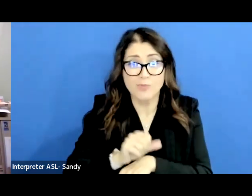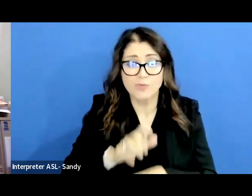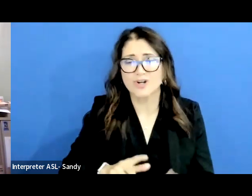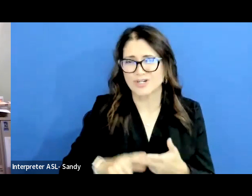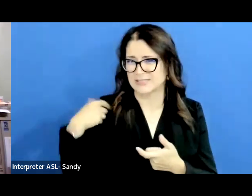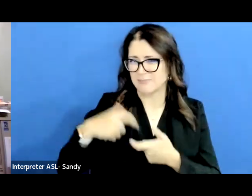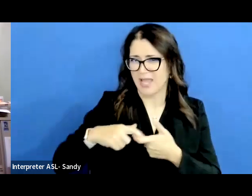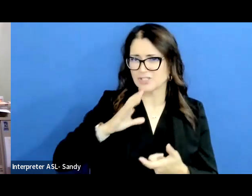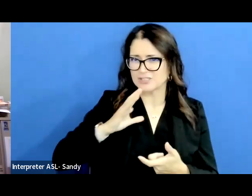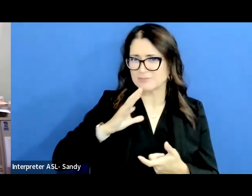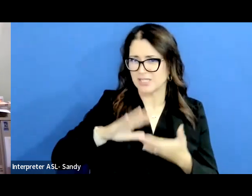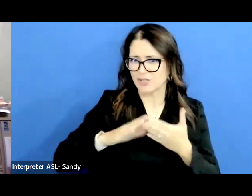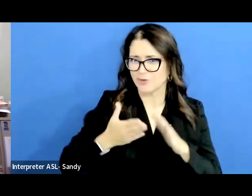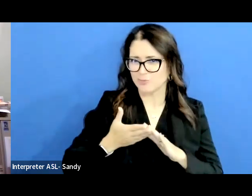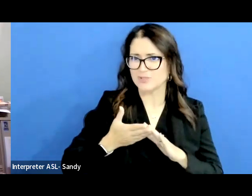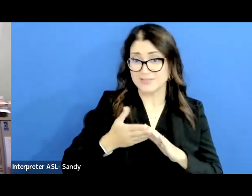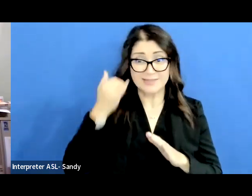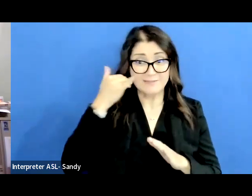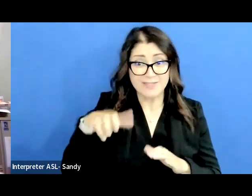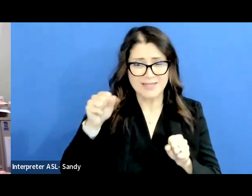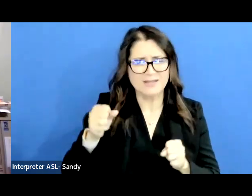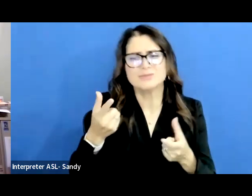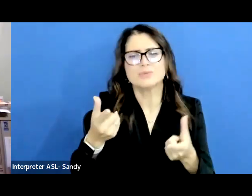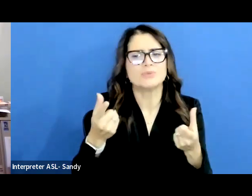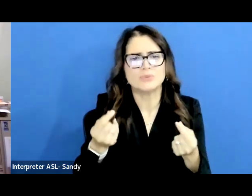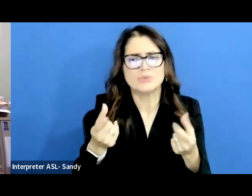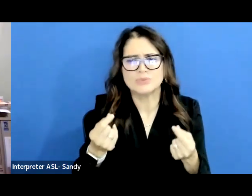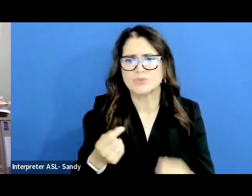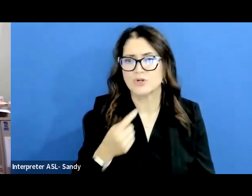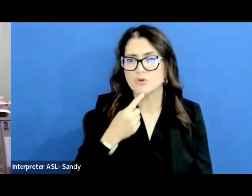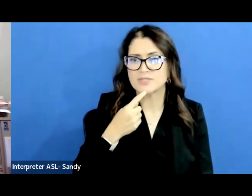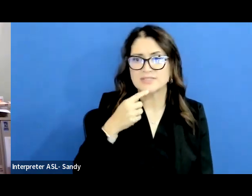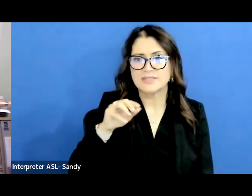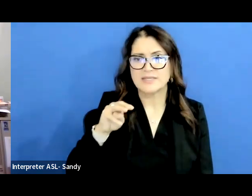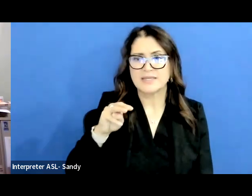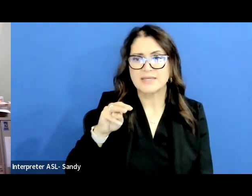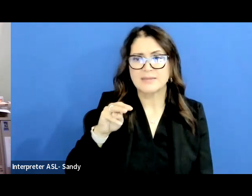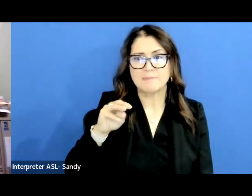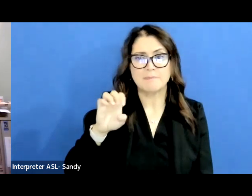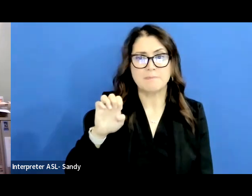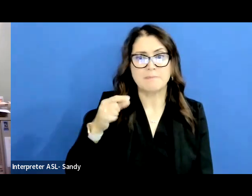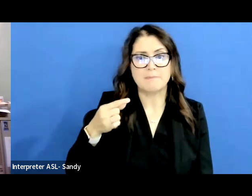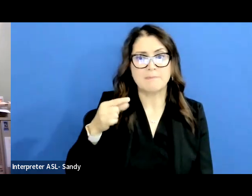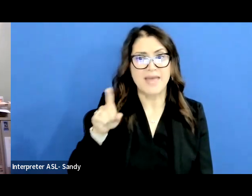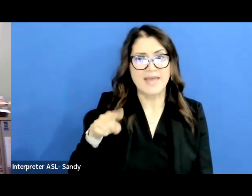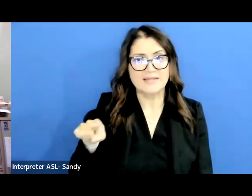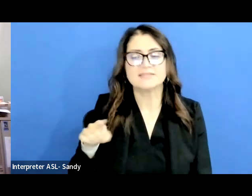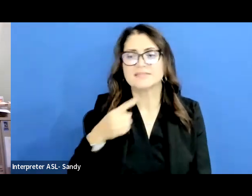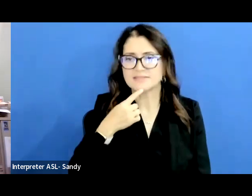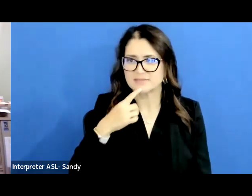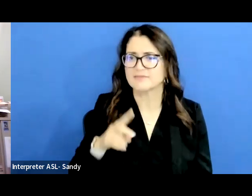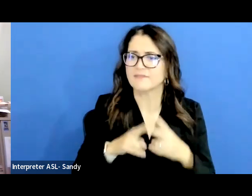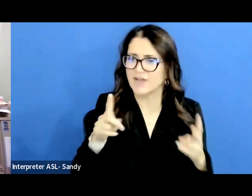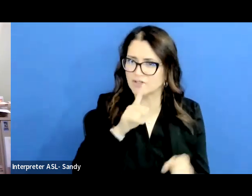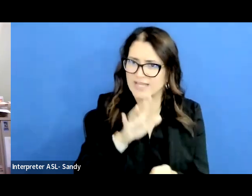kind of things that you're doing. We see Meg's here saying that they're very